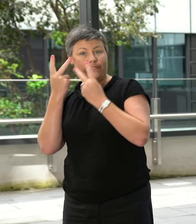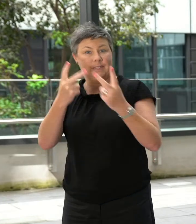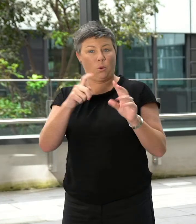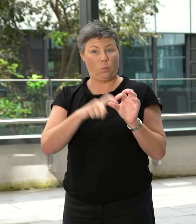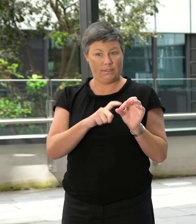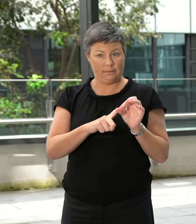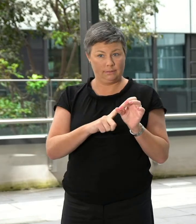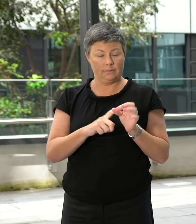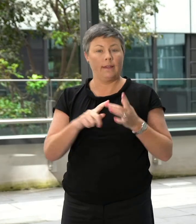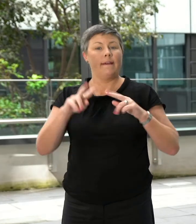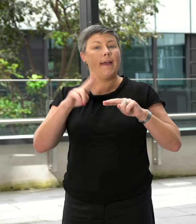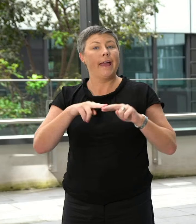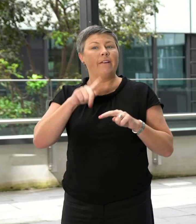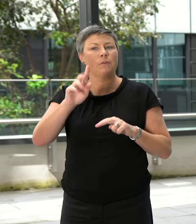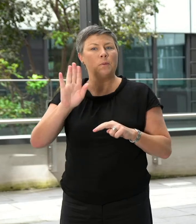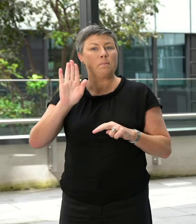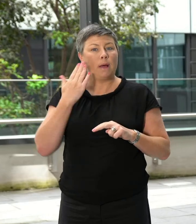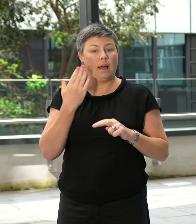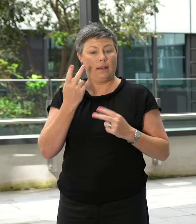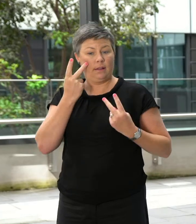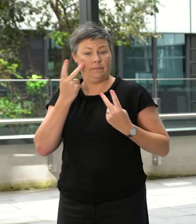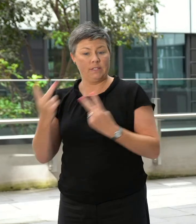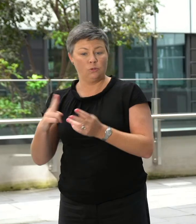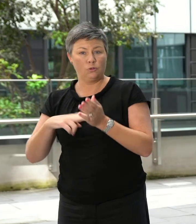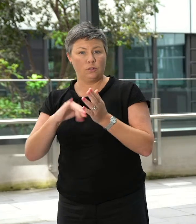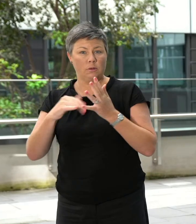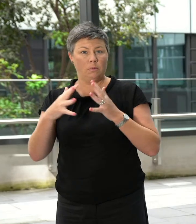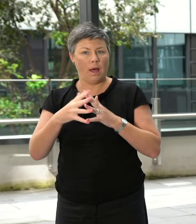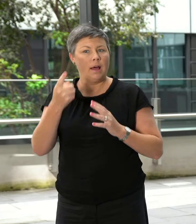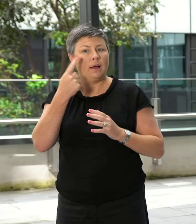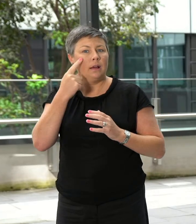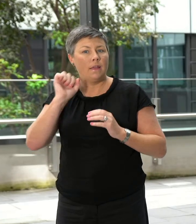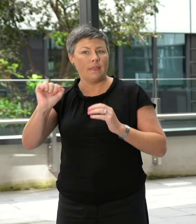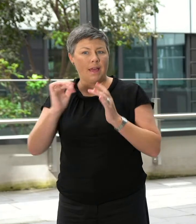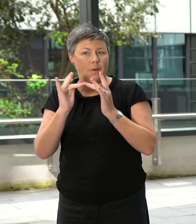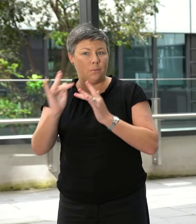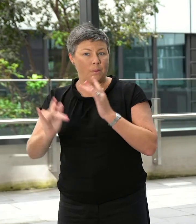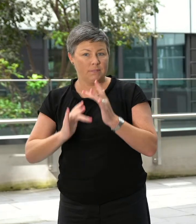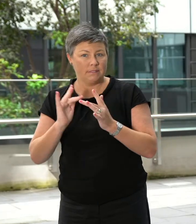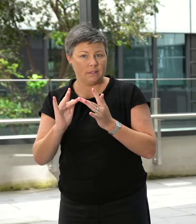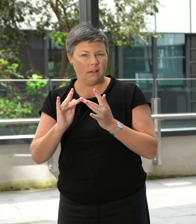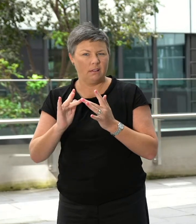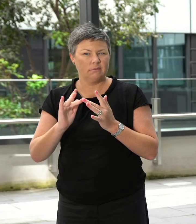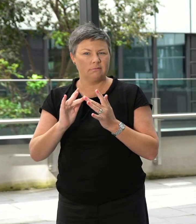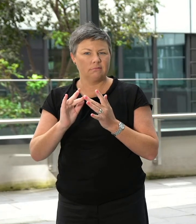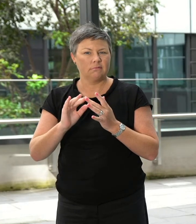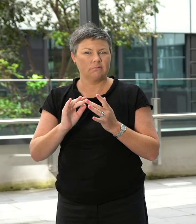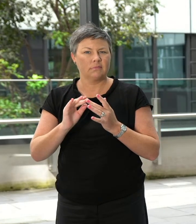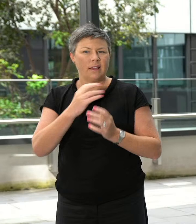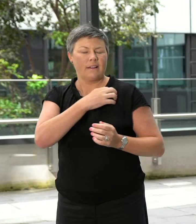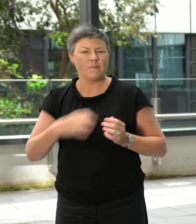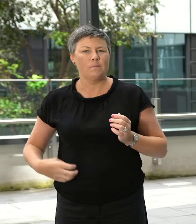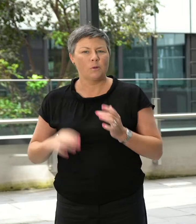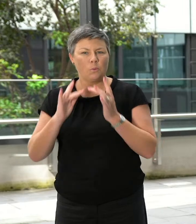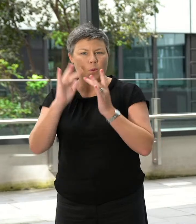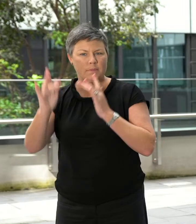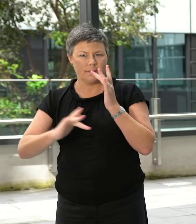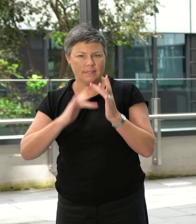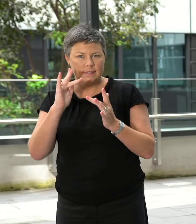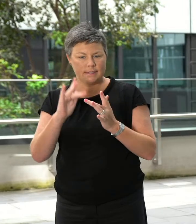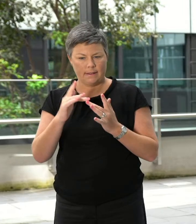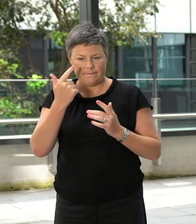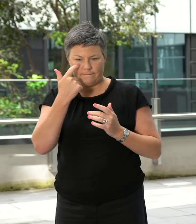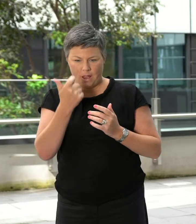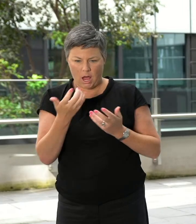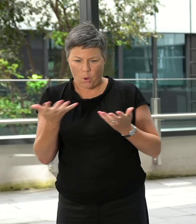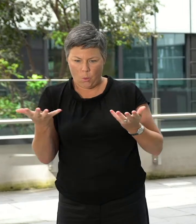Wales recently, please check their website for the information about their locations of risk. And call 13 Health